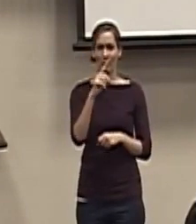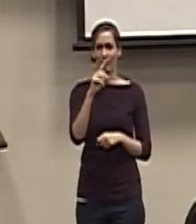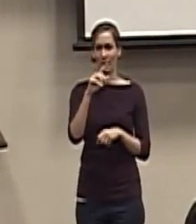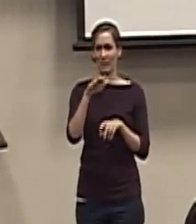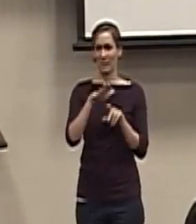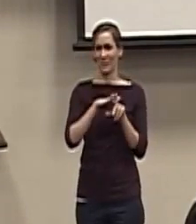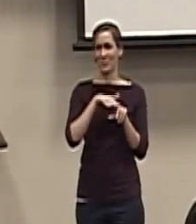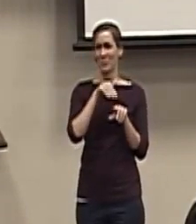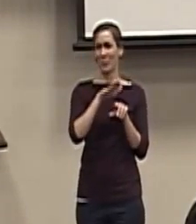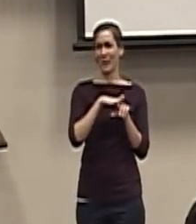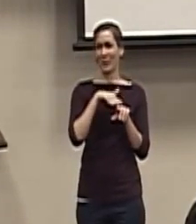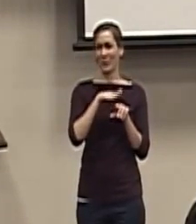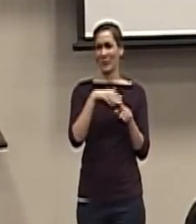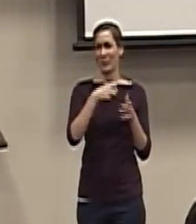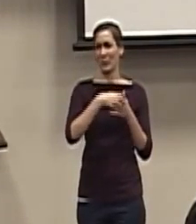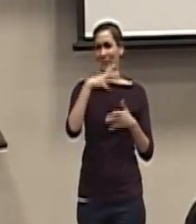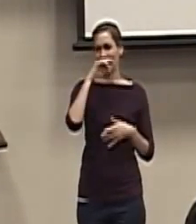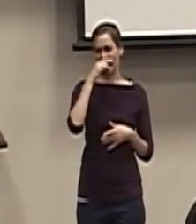worked. And